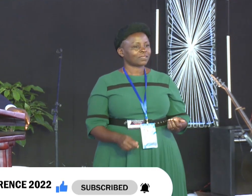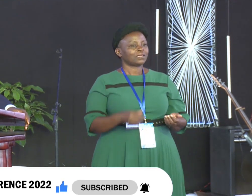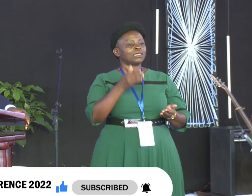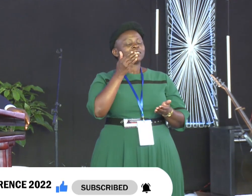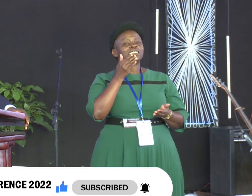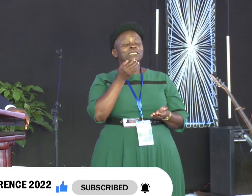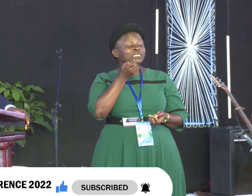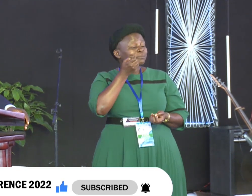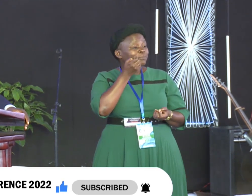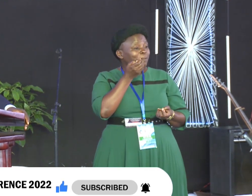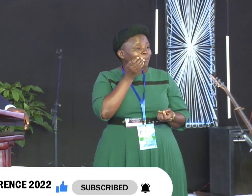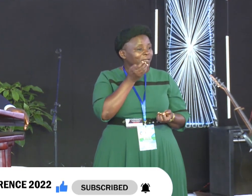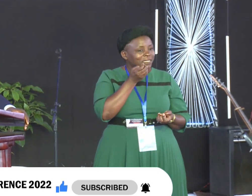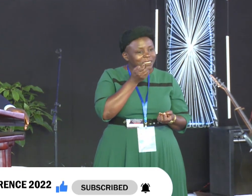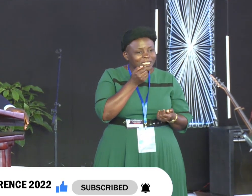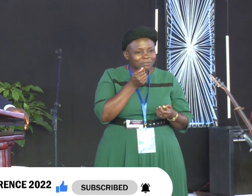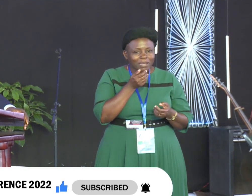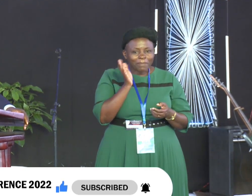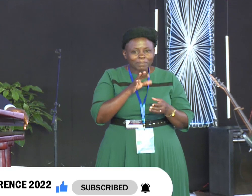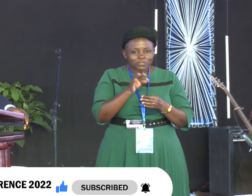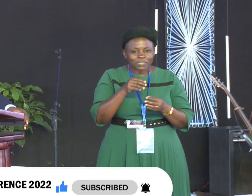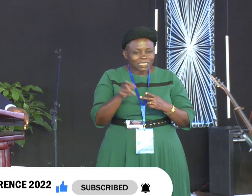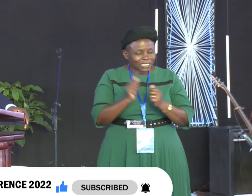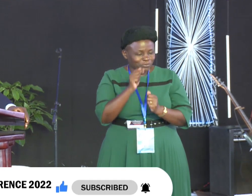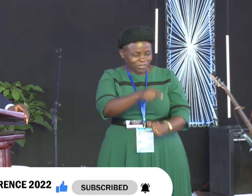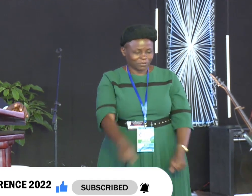inner man. Even a little demon will start with